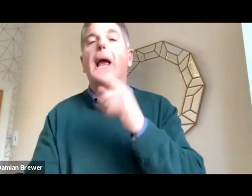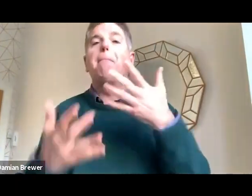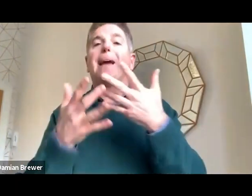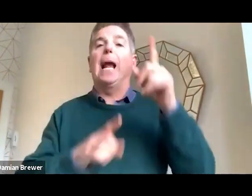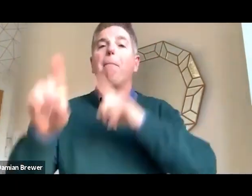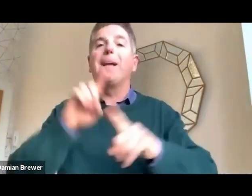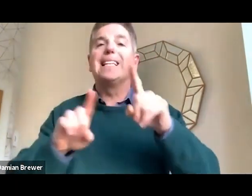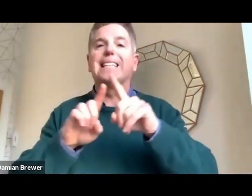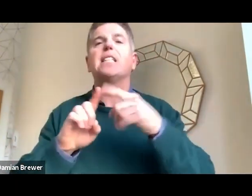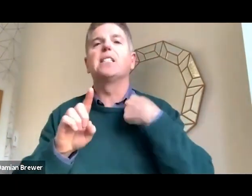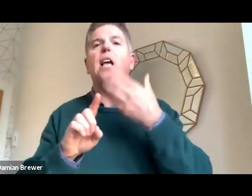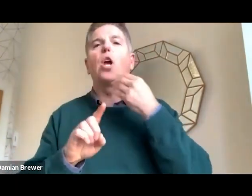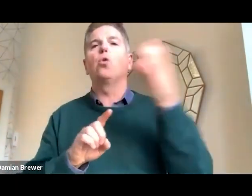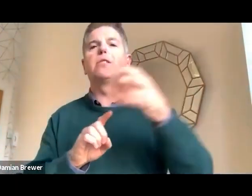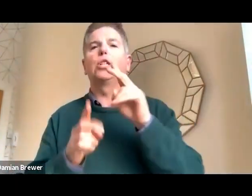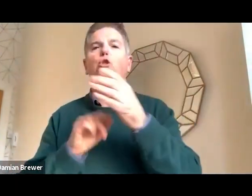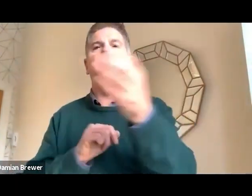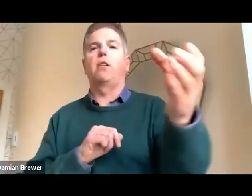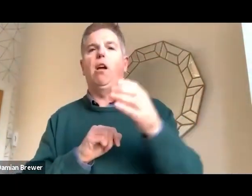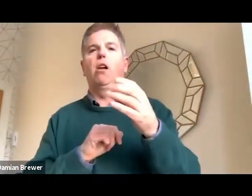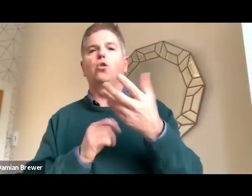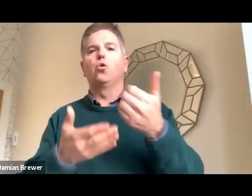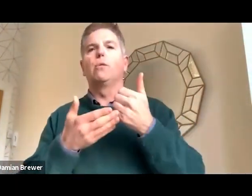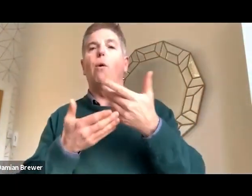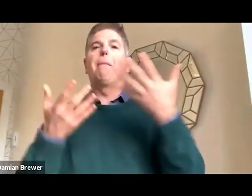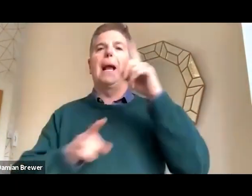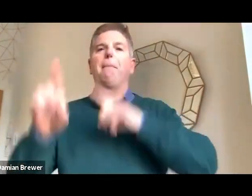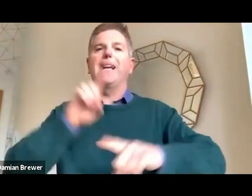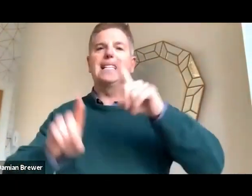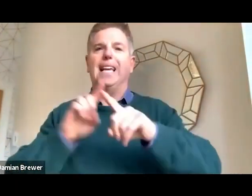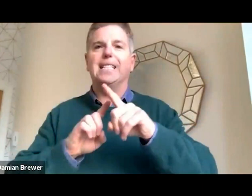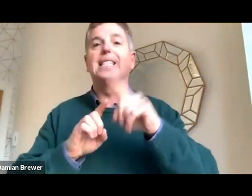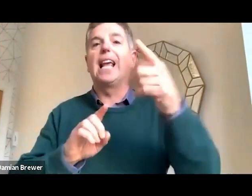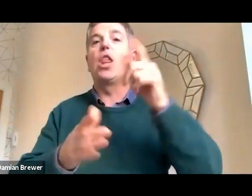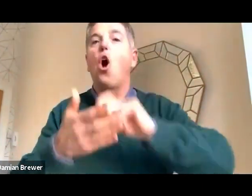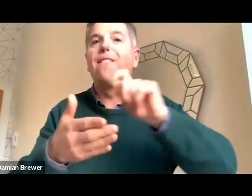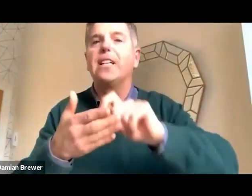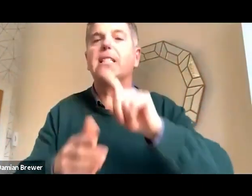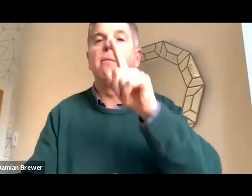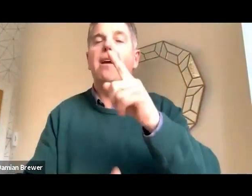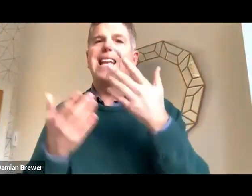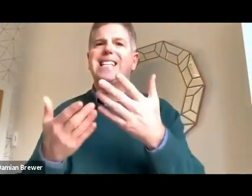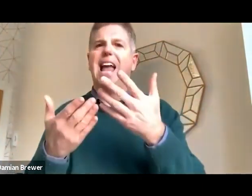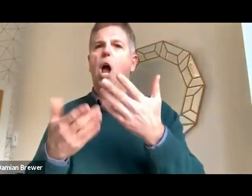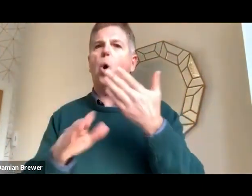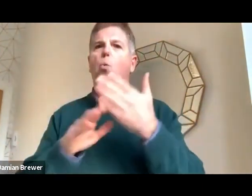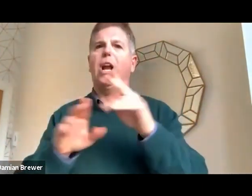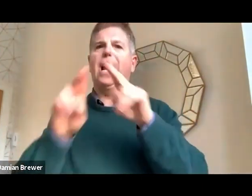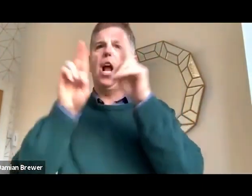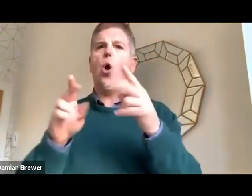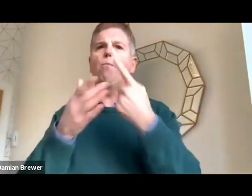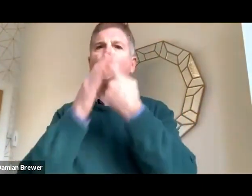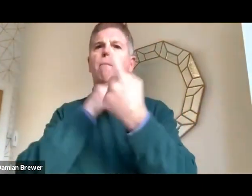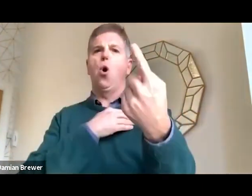group and everybody's speaking, I can access that using my hearing aid. If it's more people than a small group, I do like to employ